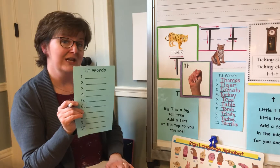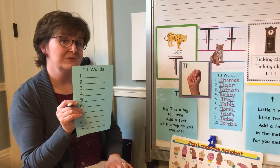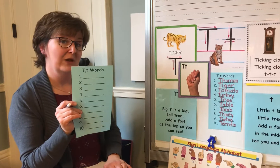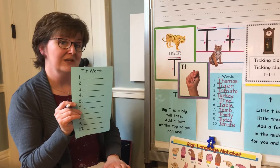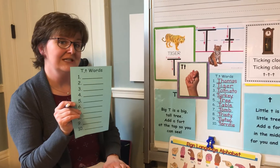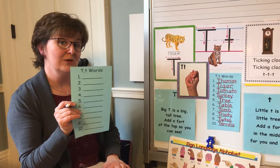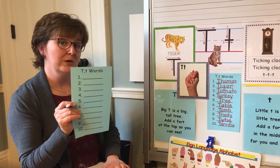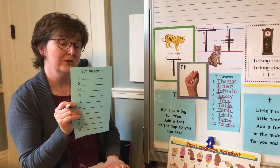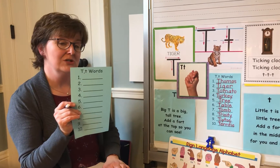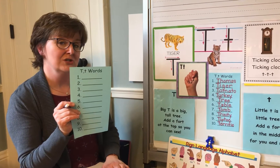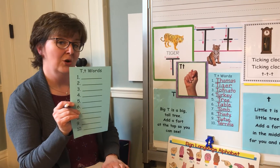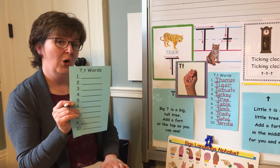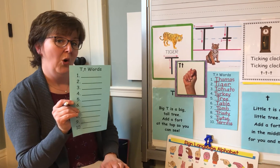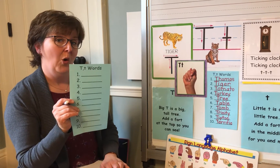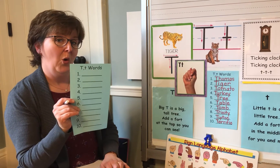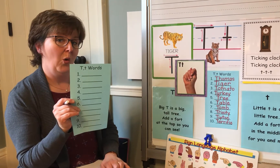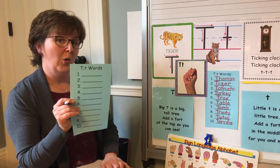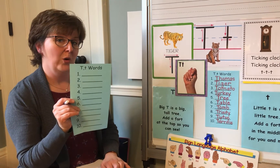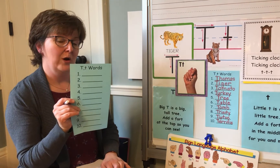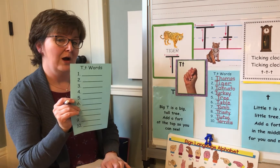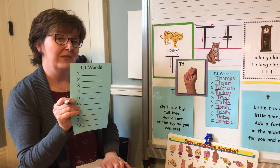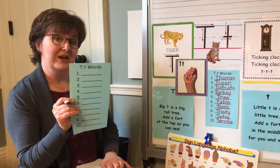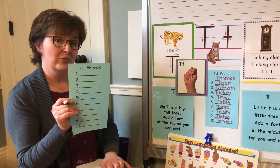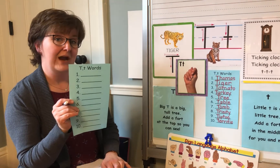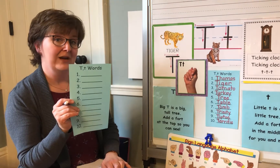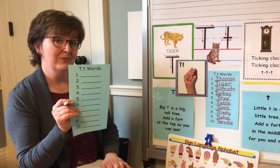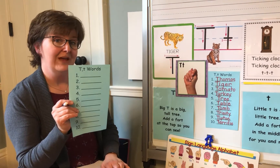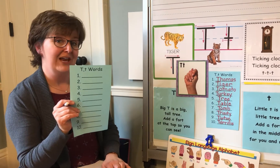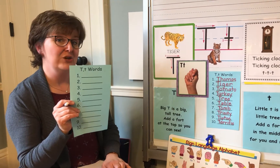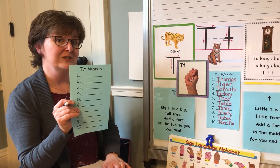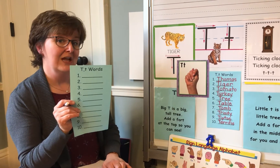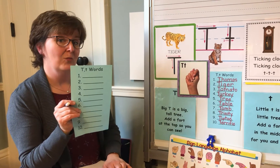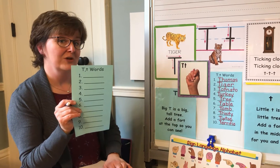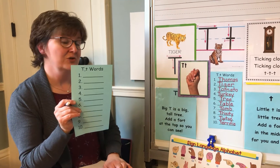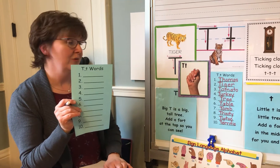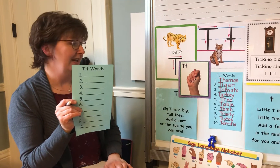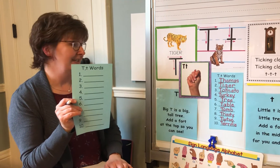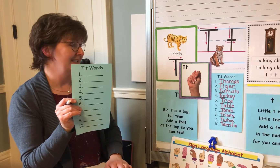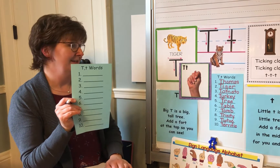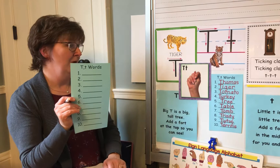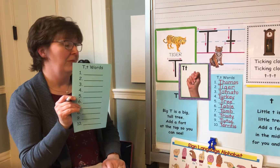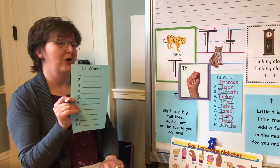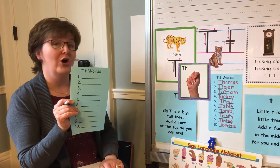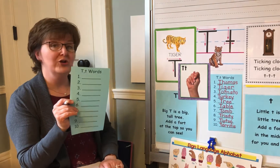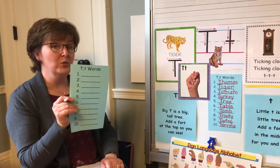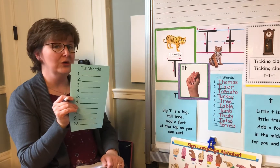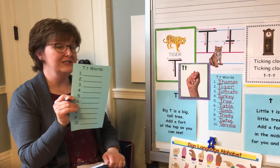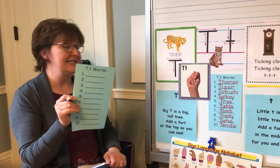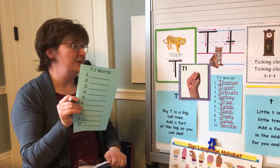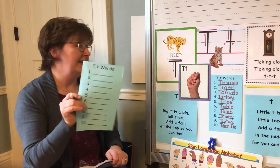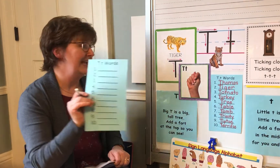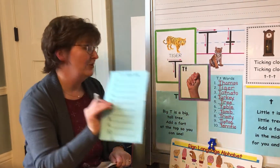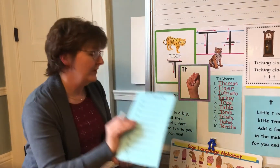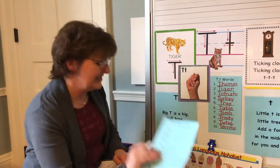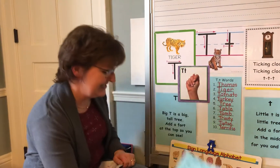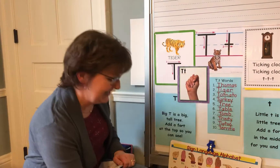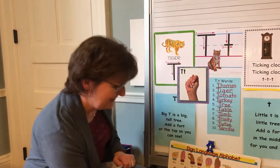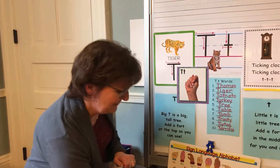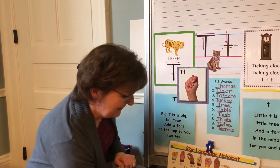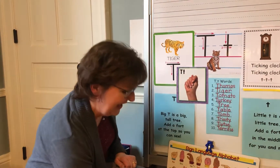spell the T words, or they can write them and you tell them what to write. But all your words need to begin with T.